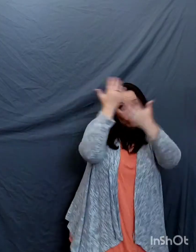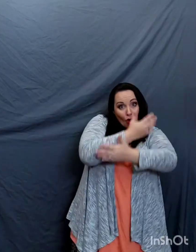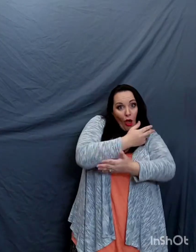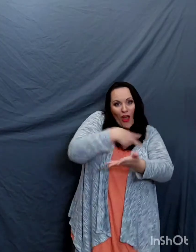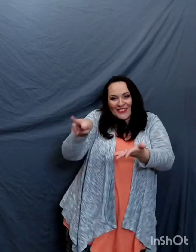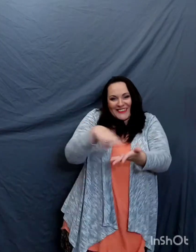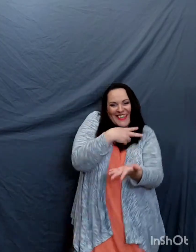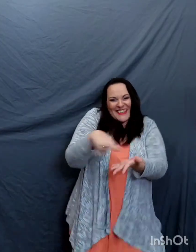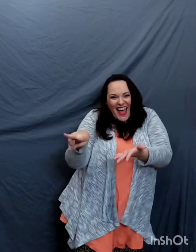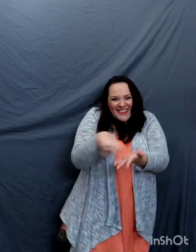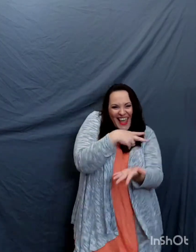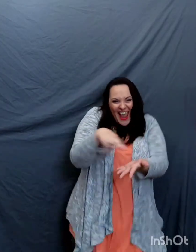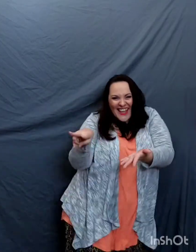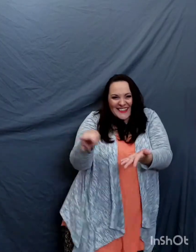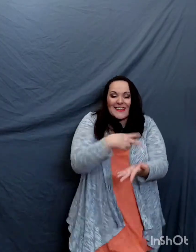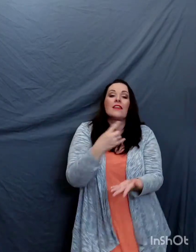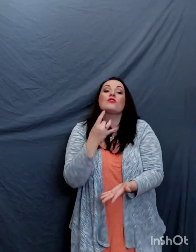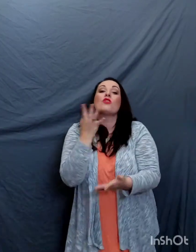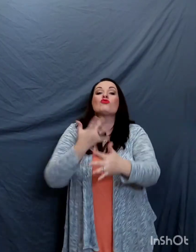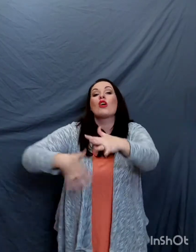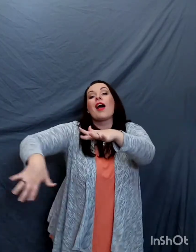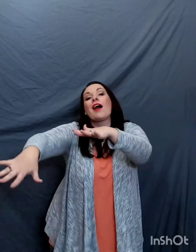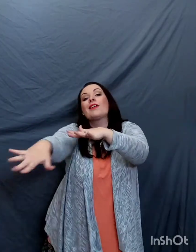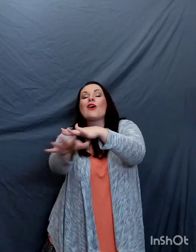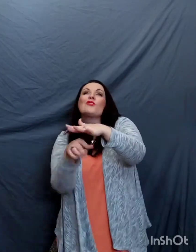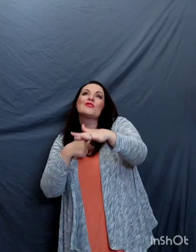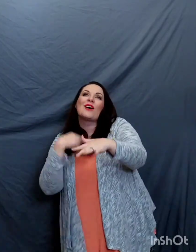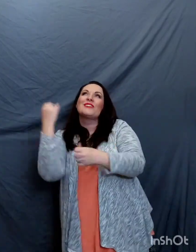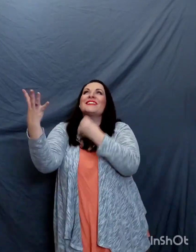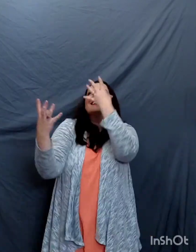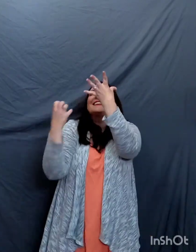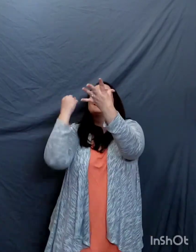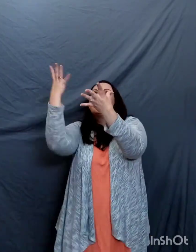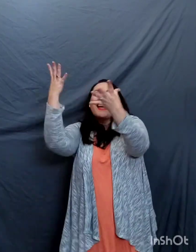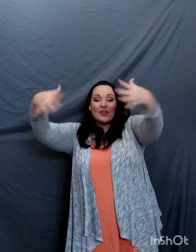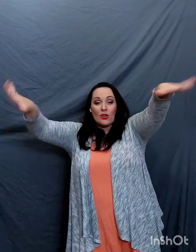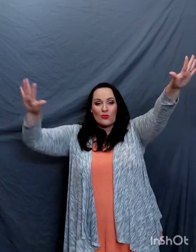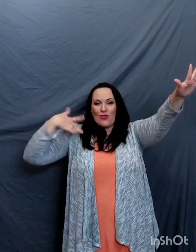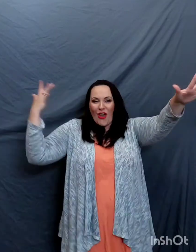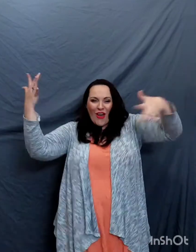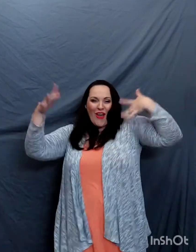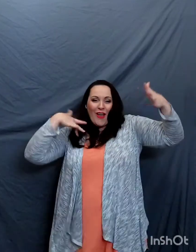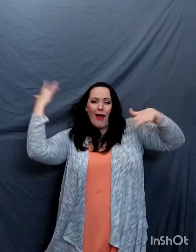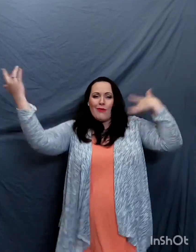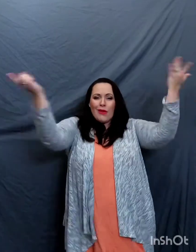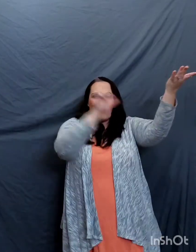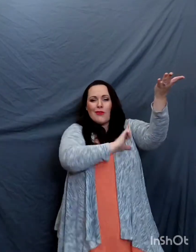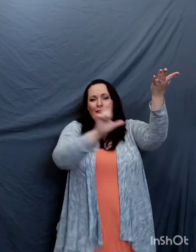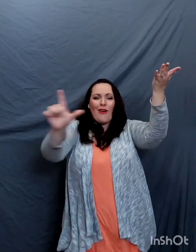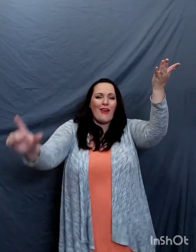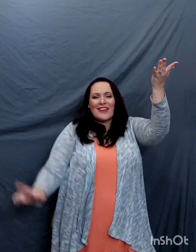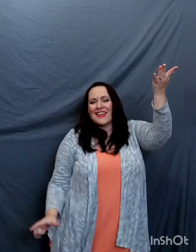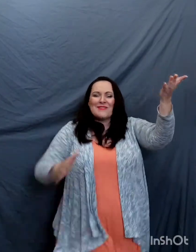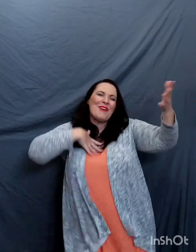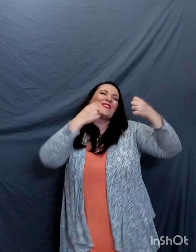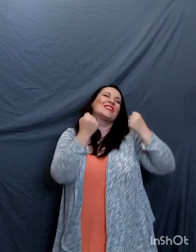the darkness I'll dance In the shadows I'll sing The joy of the Lord is my